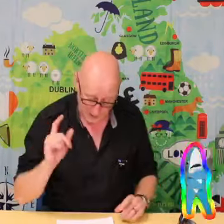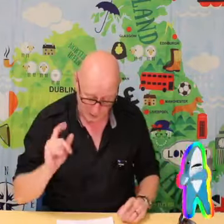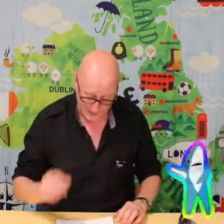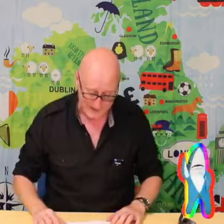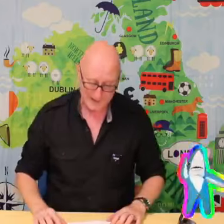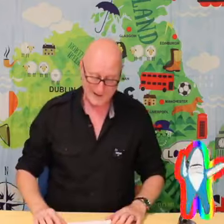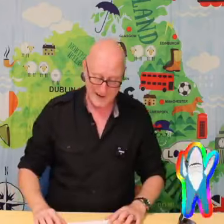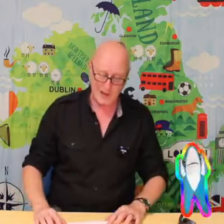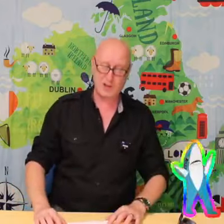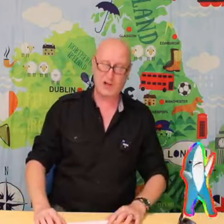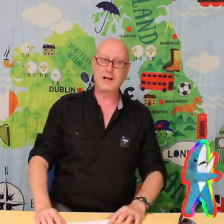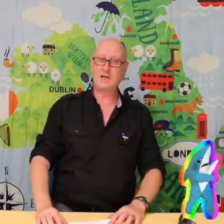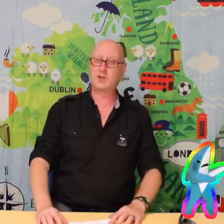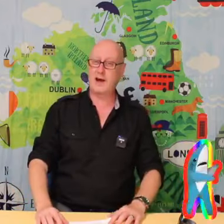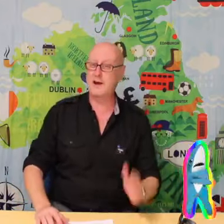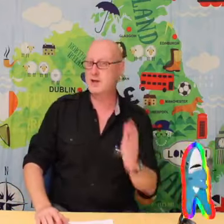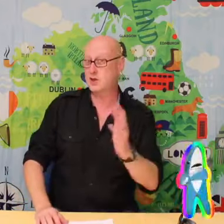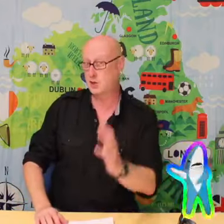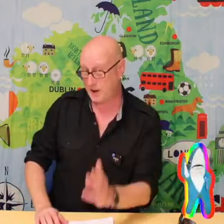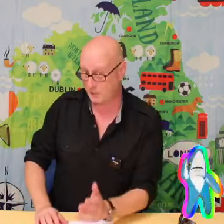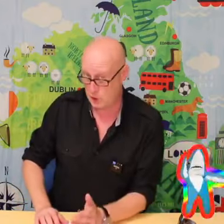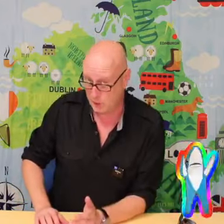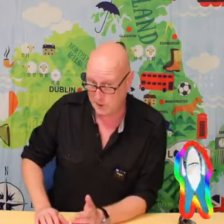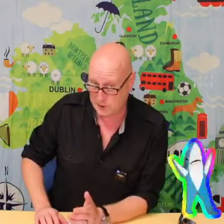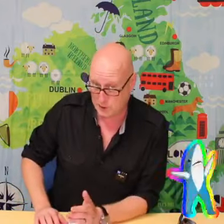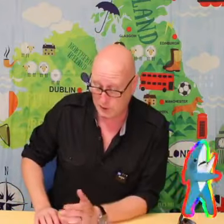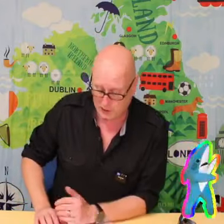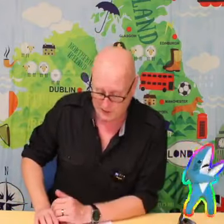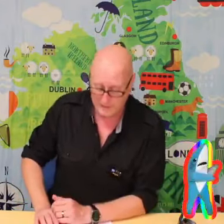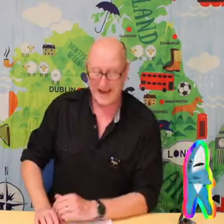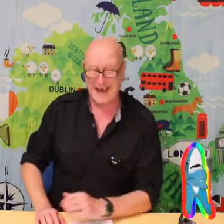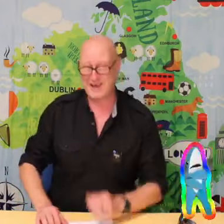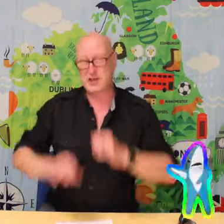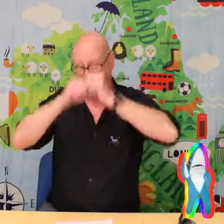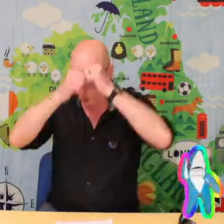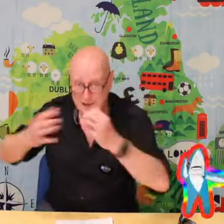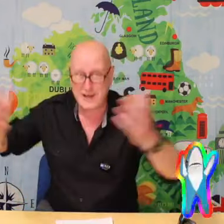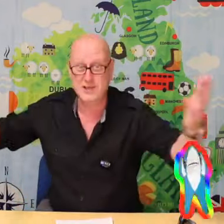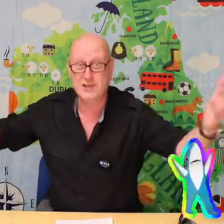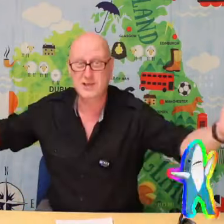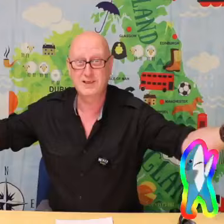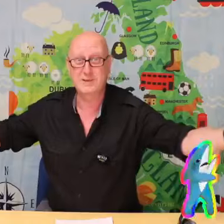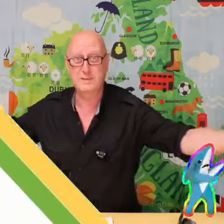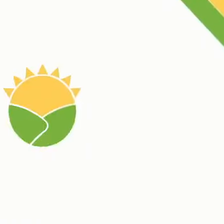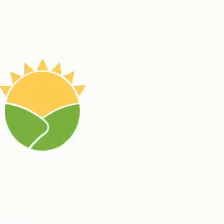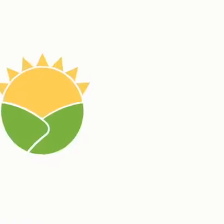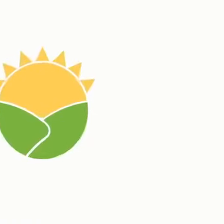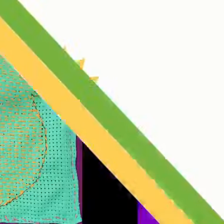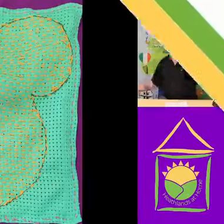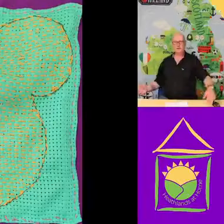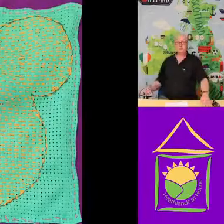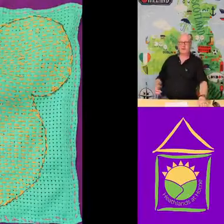featuring nature, scran of dubious origin, and holidays. Right, what we've